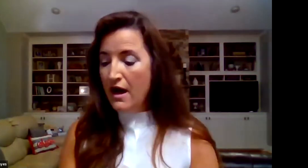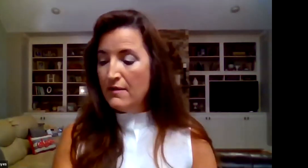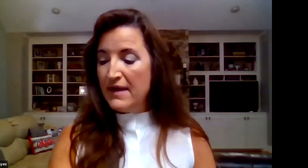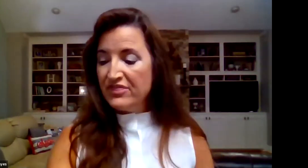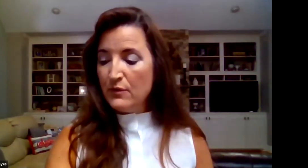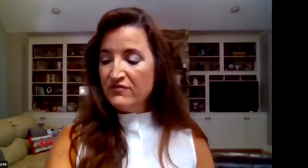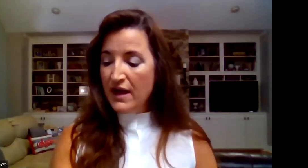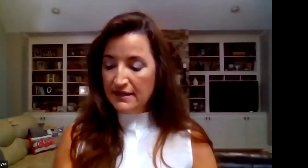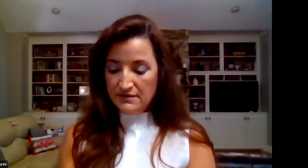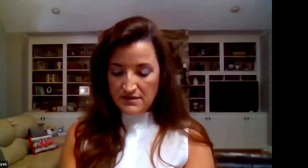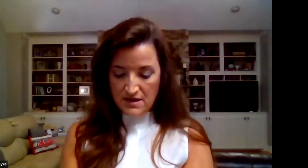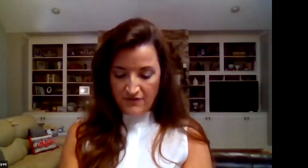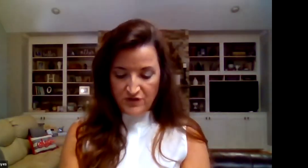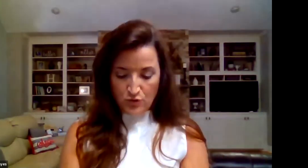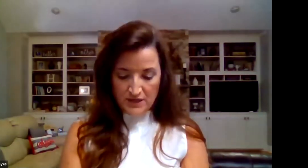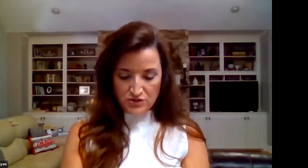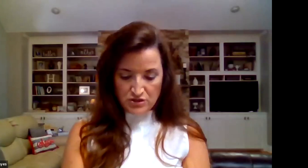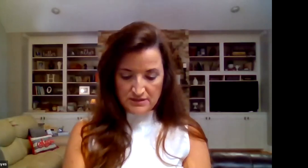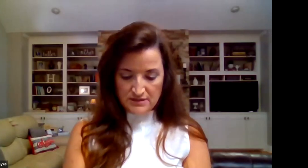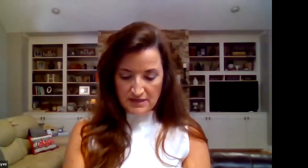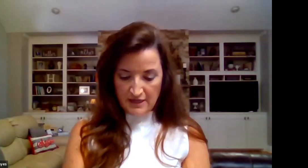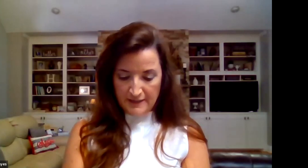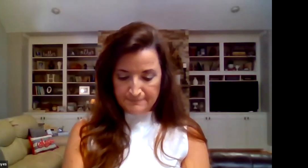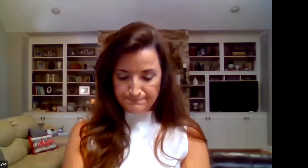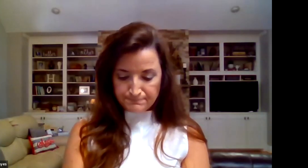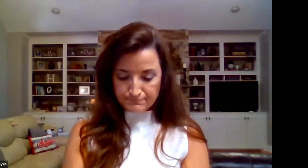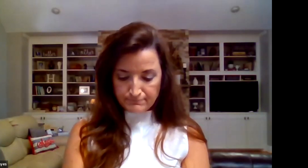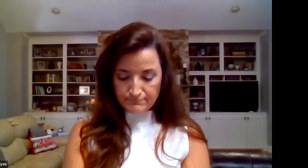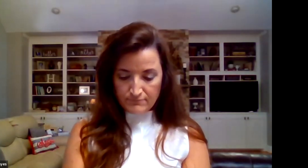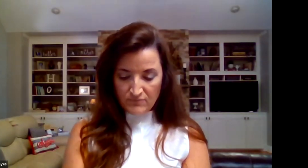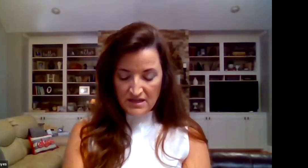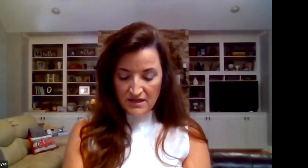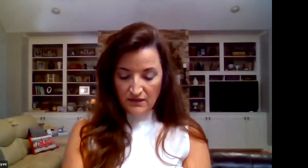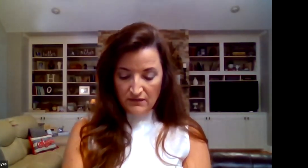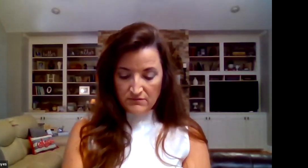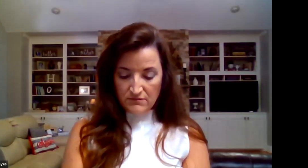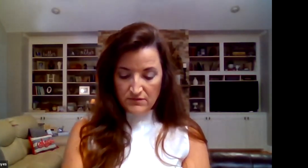questions. I think we've gotten a few questions